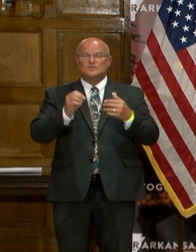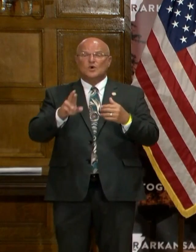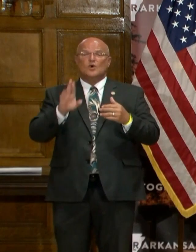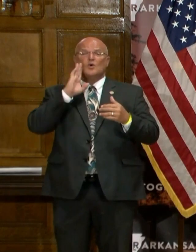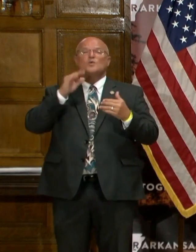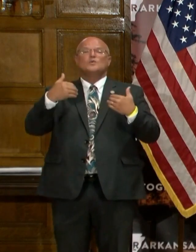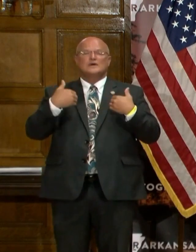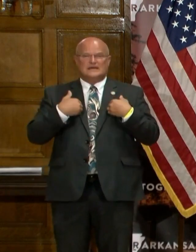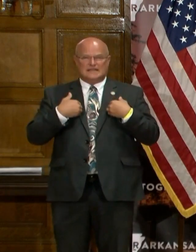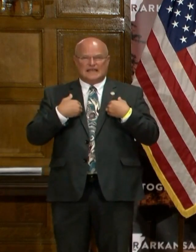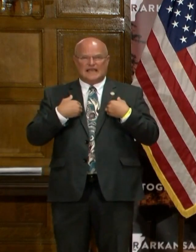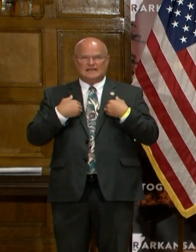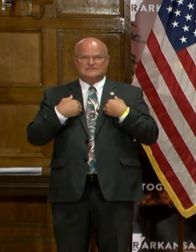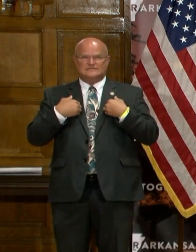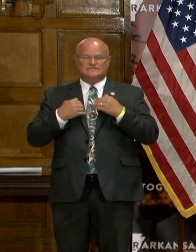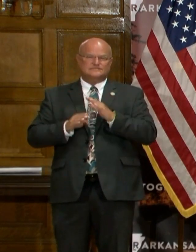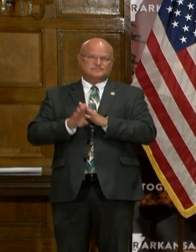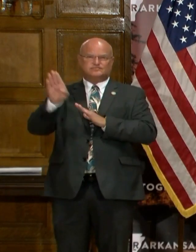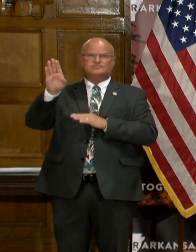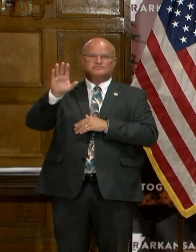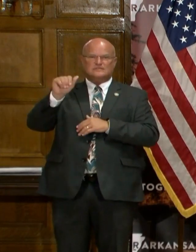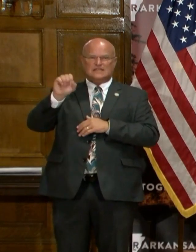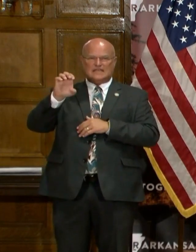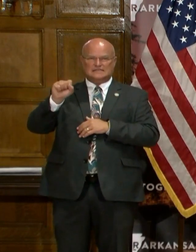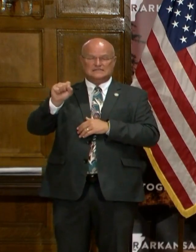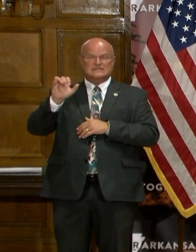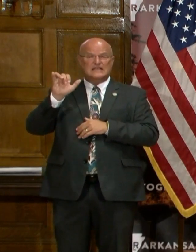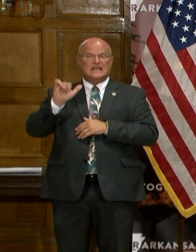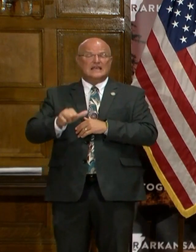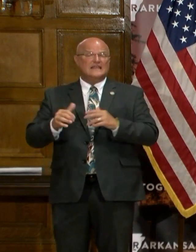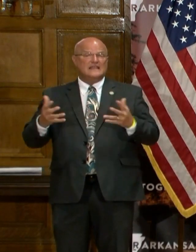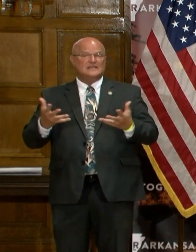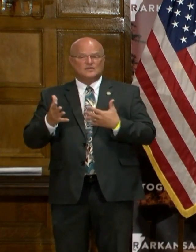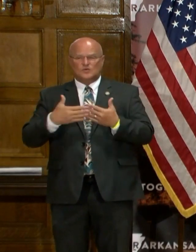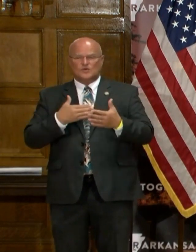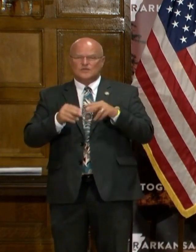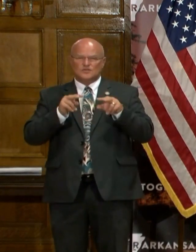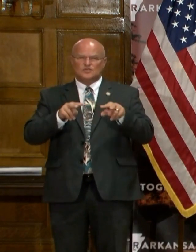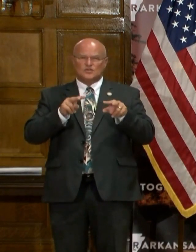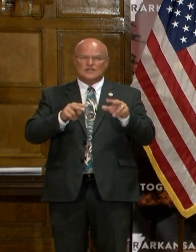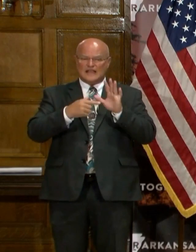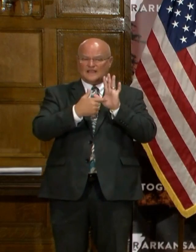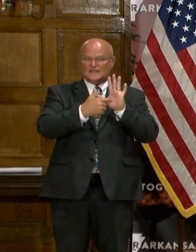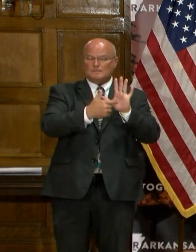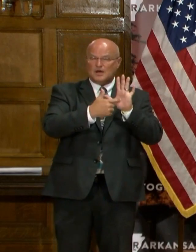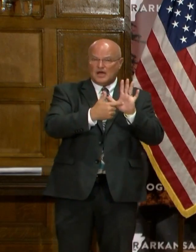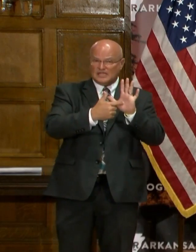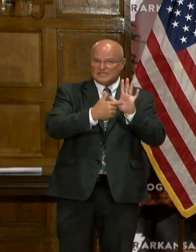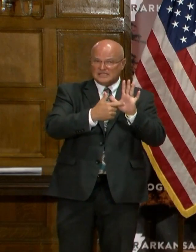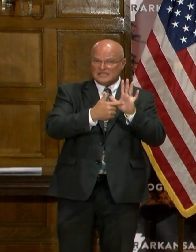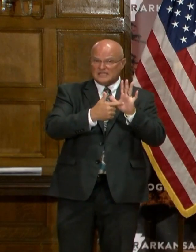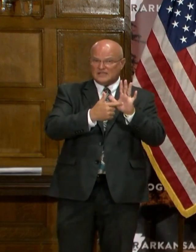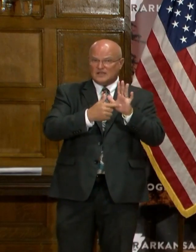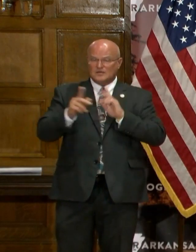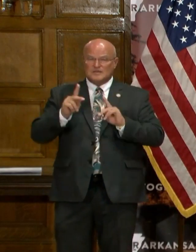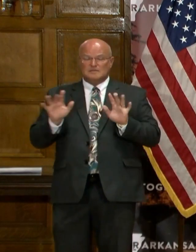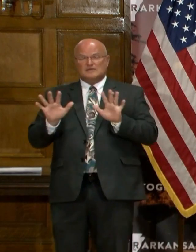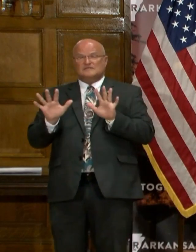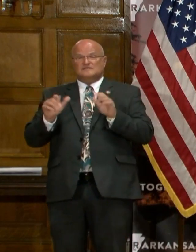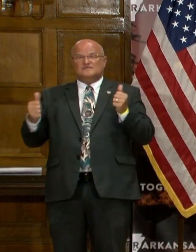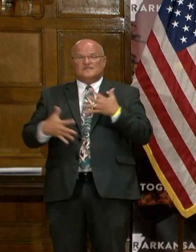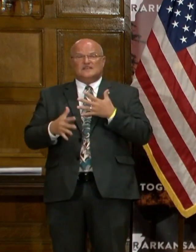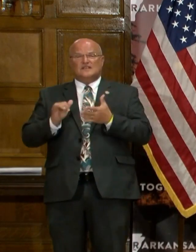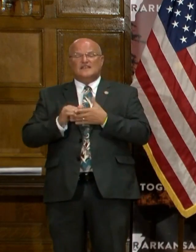to have an acceleration of cases. And that's what, whether you're looking at the modeling, what everyone fears is